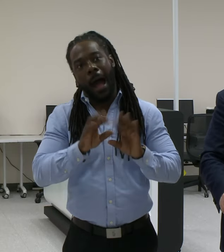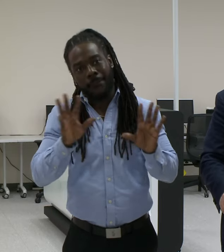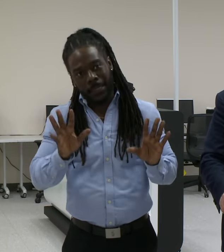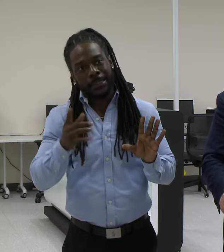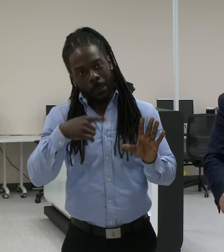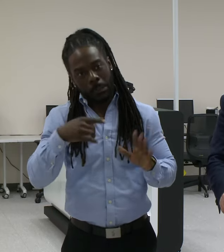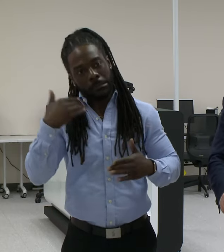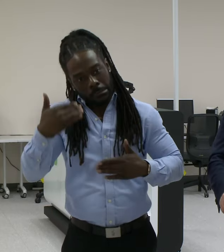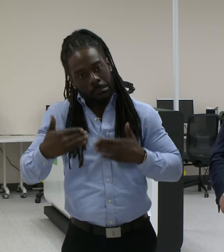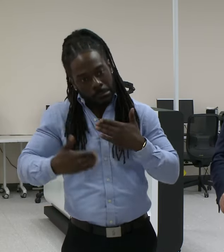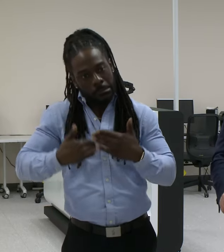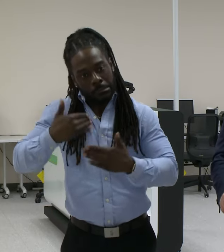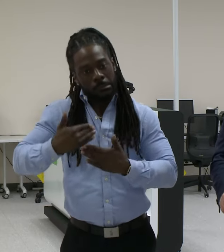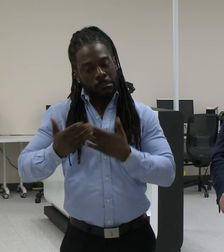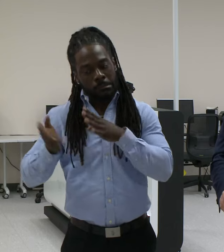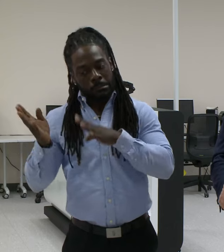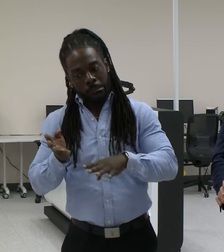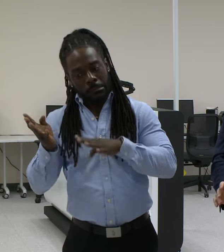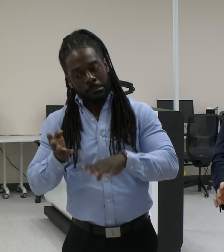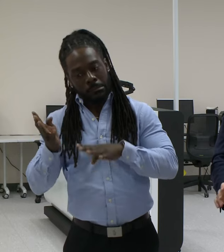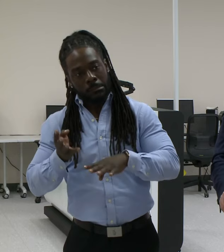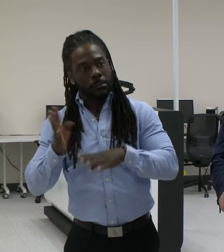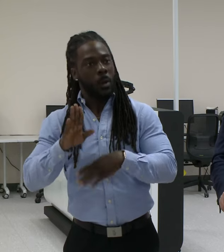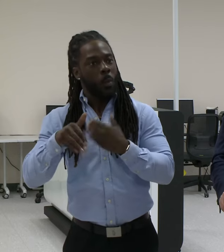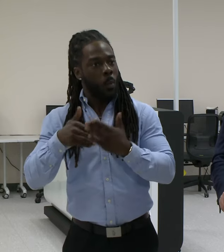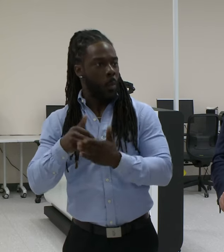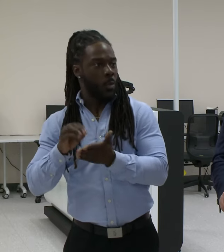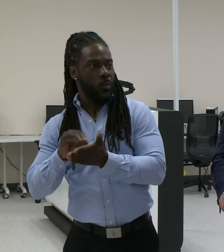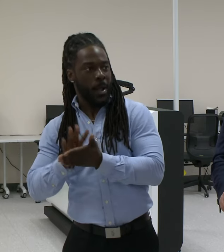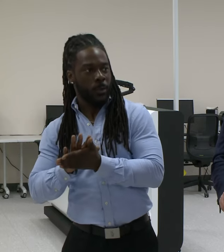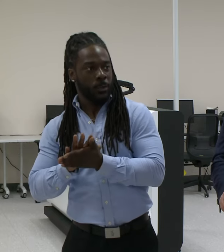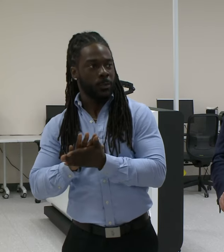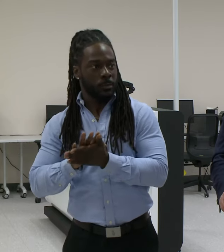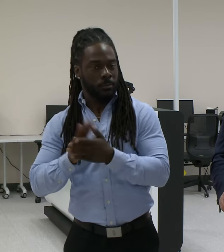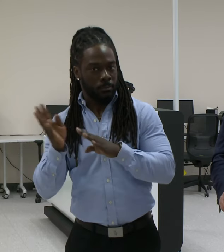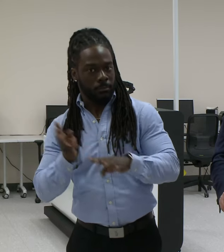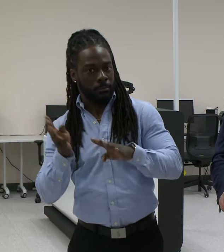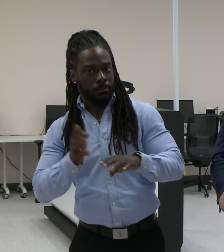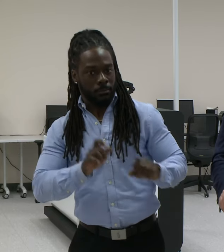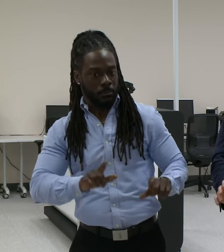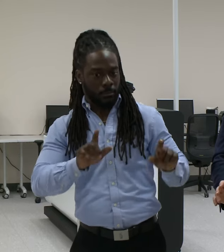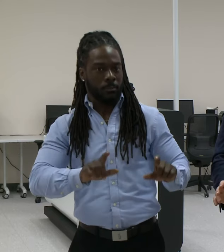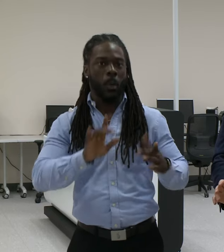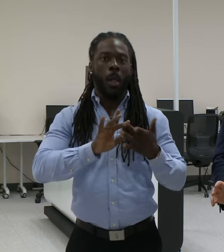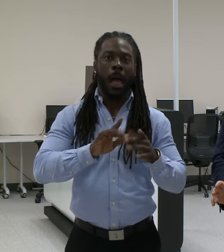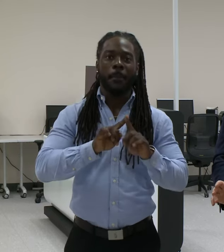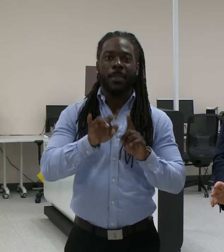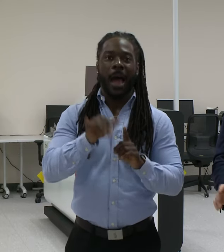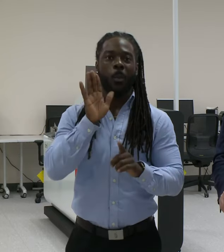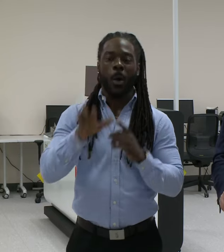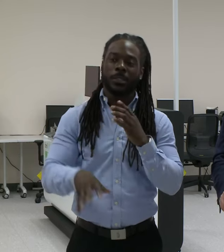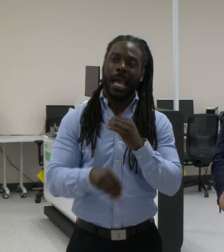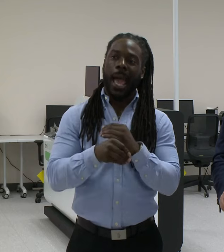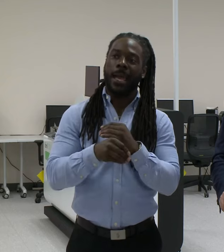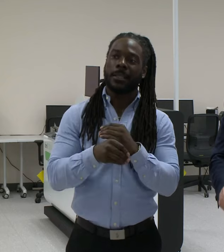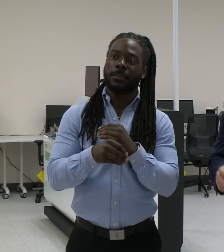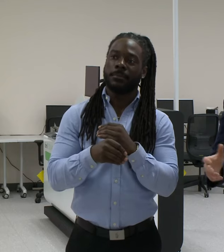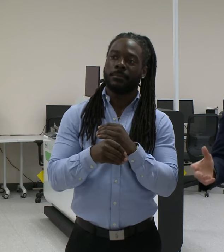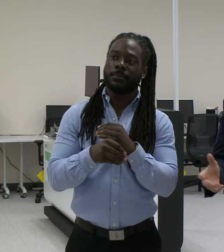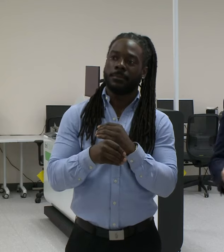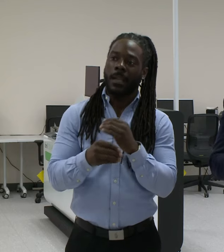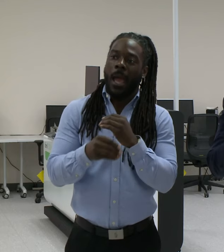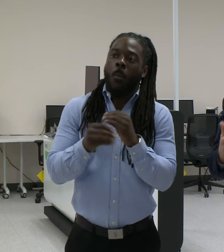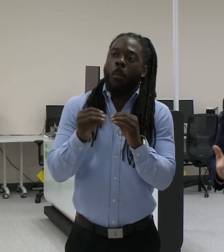to go to get even more records online. But that will just add to